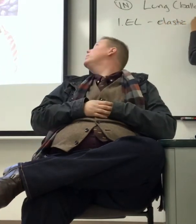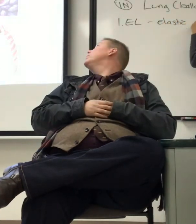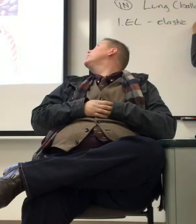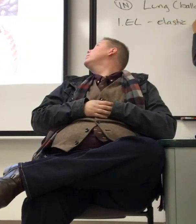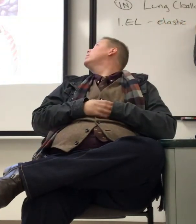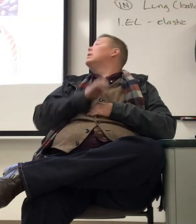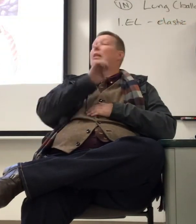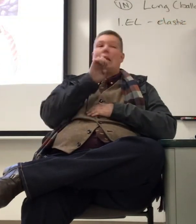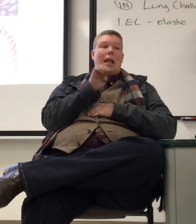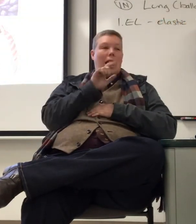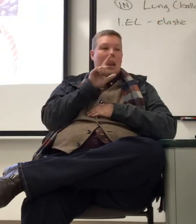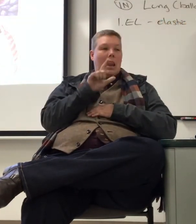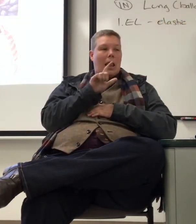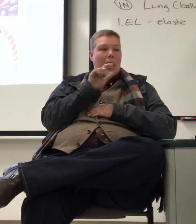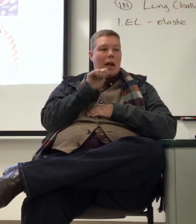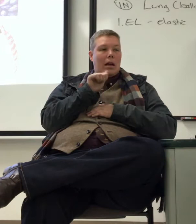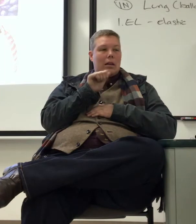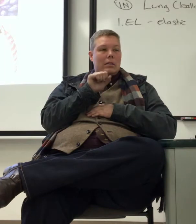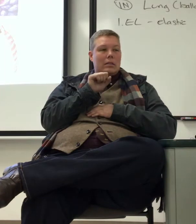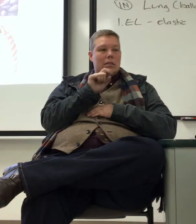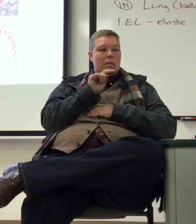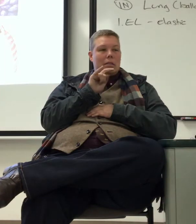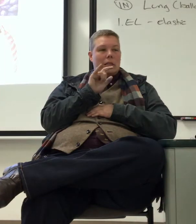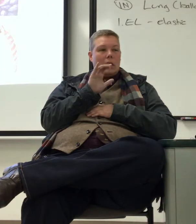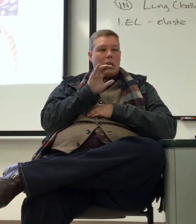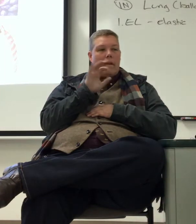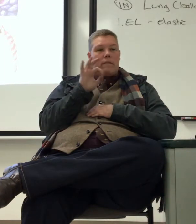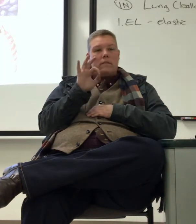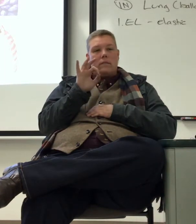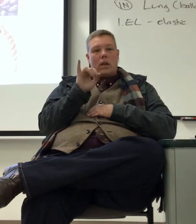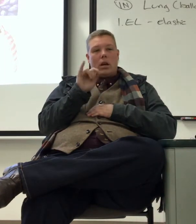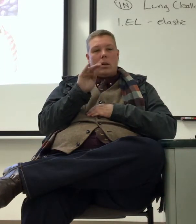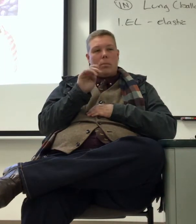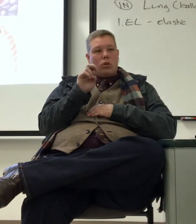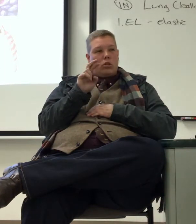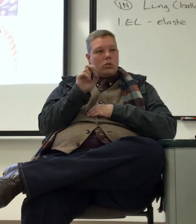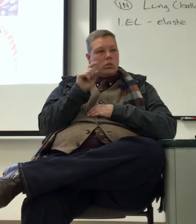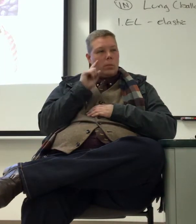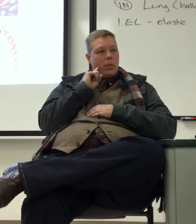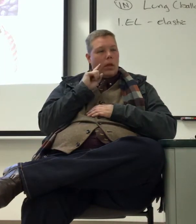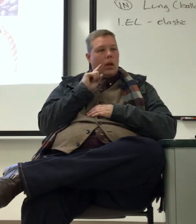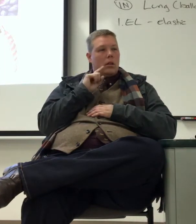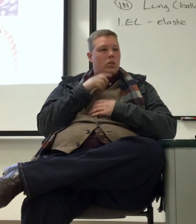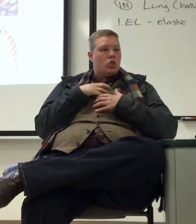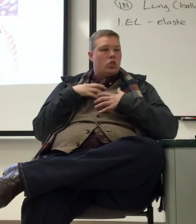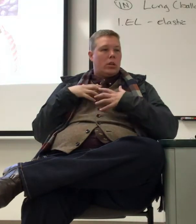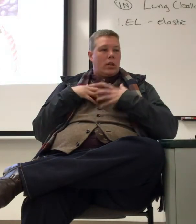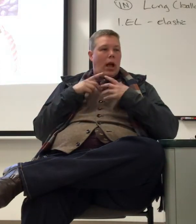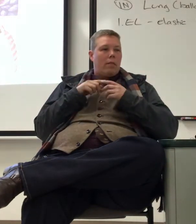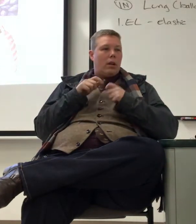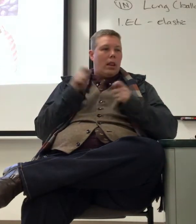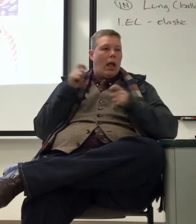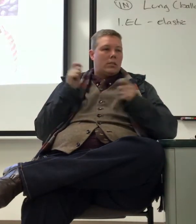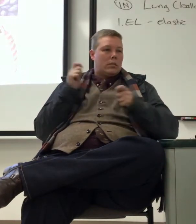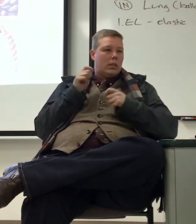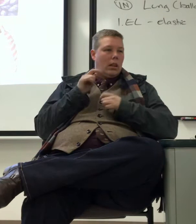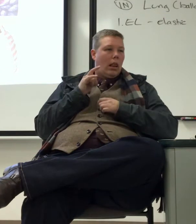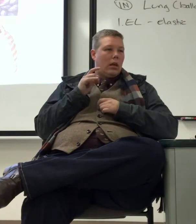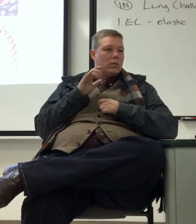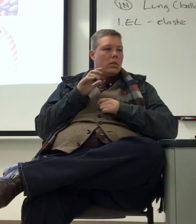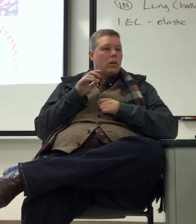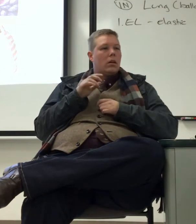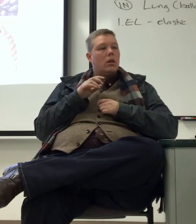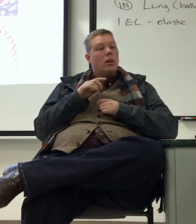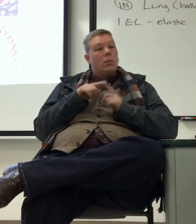Elastic fibers. I mean, chest wall forces have an elastic recoil too, but the